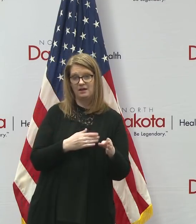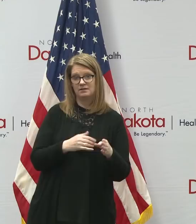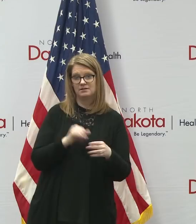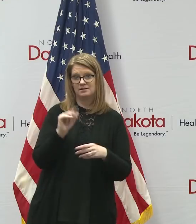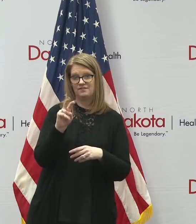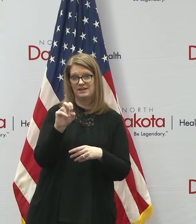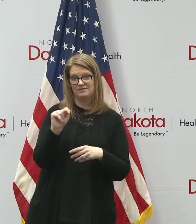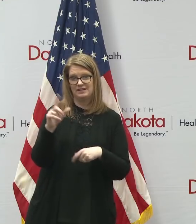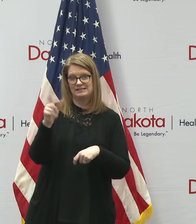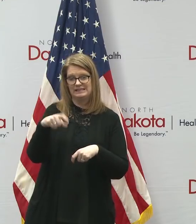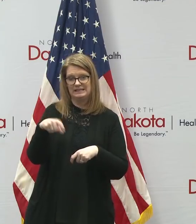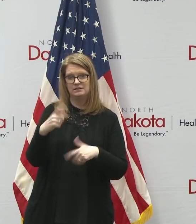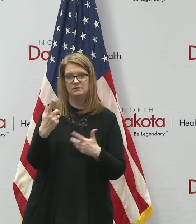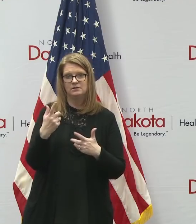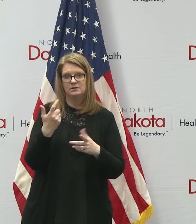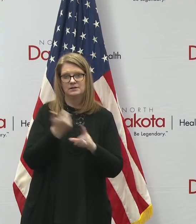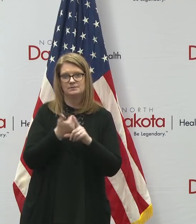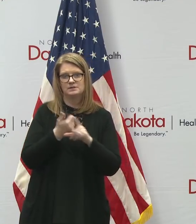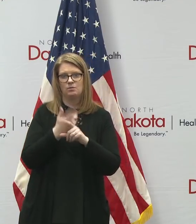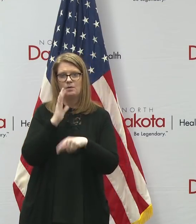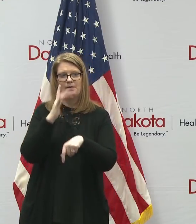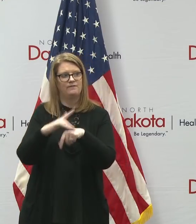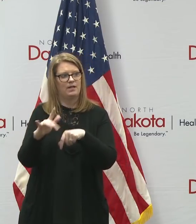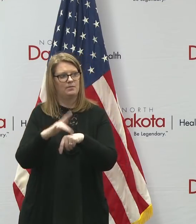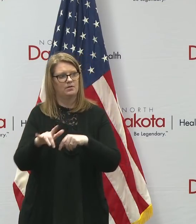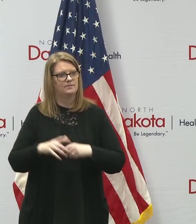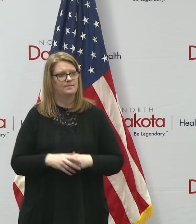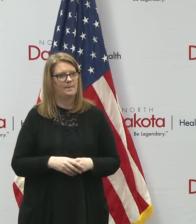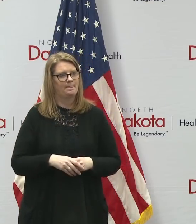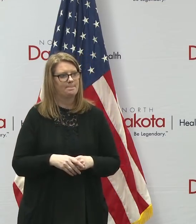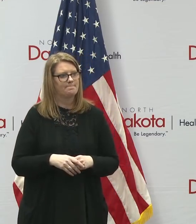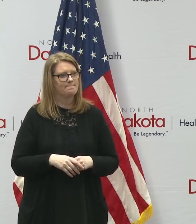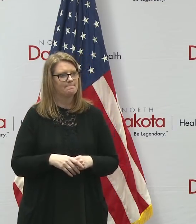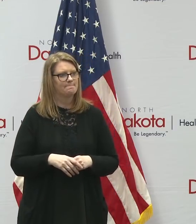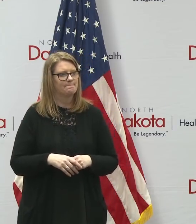ventilators are needed, that they will be there again at the point of need.